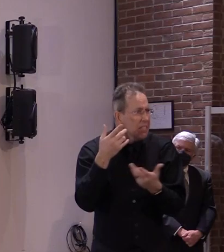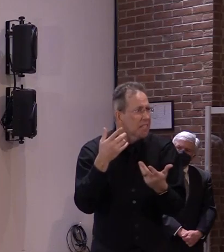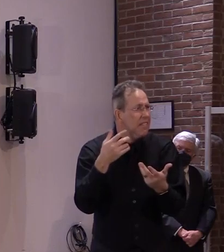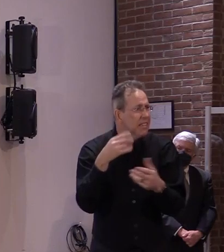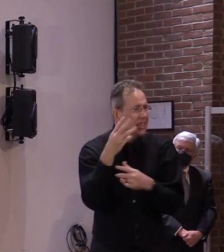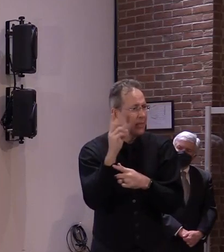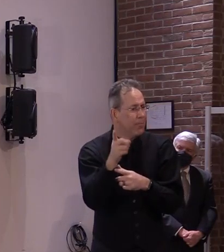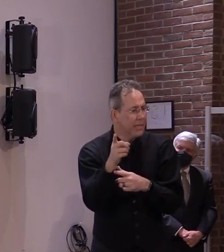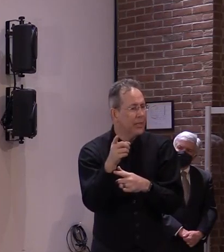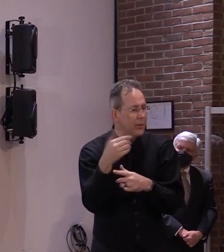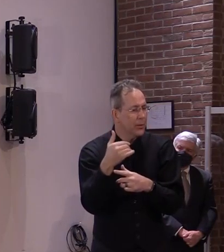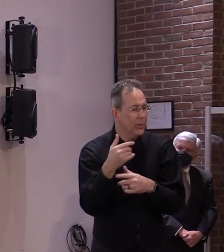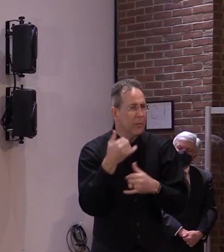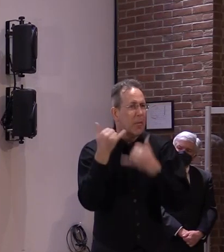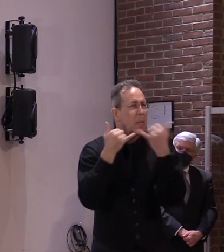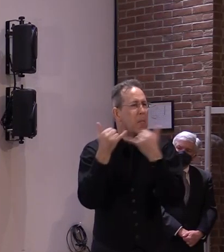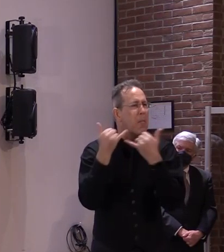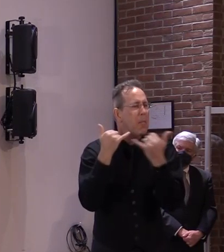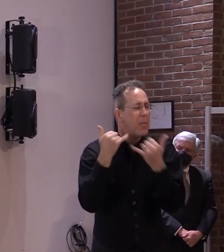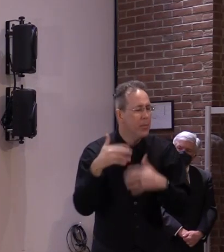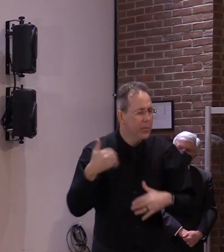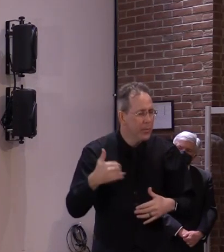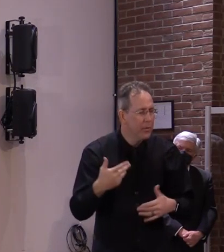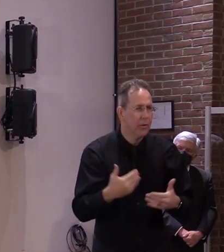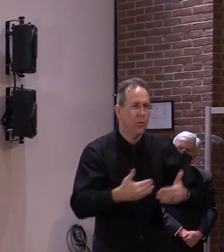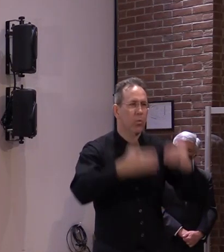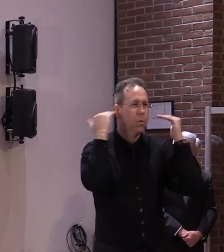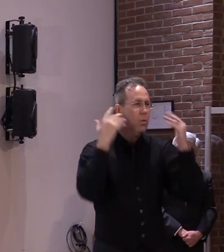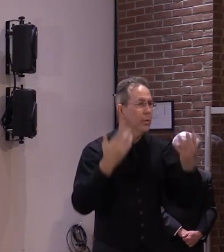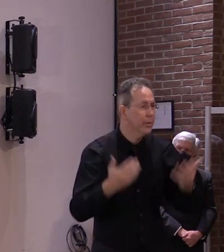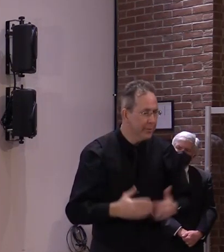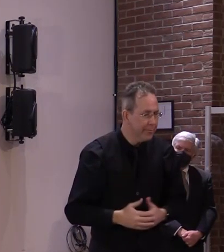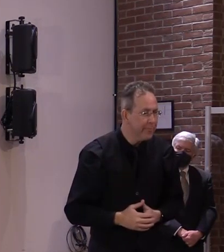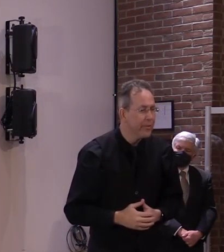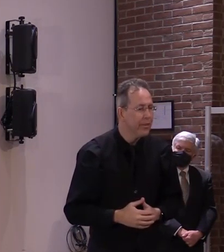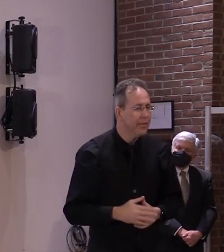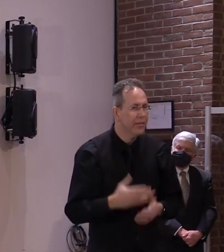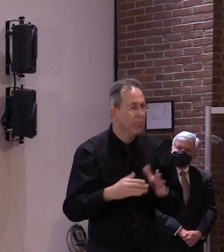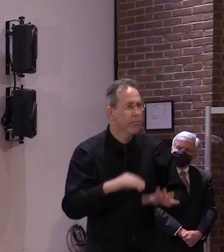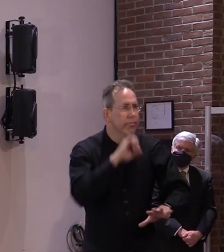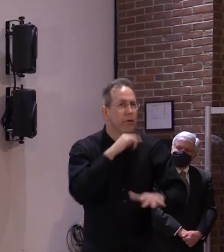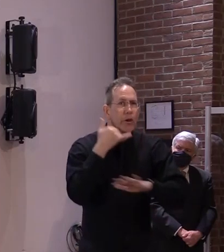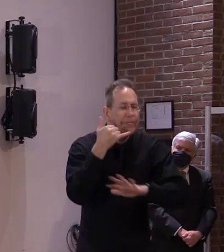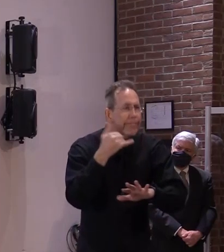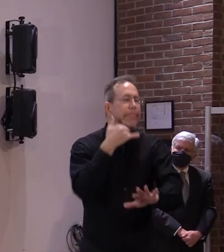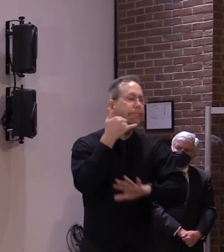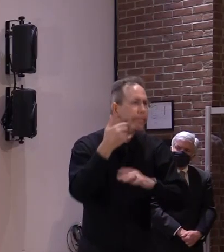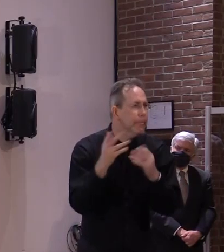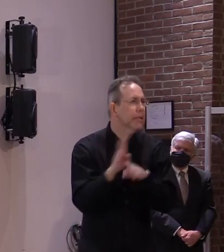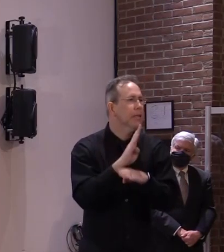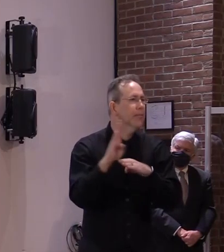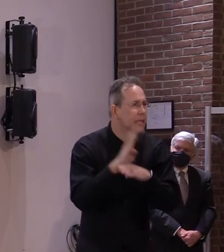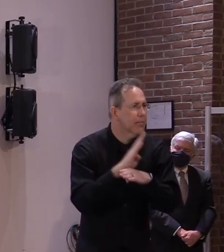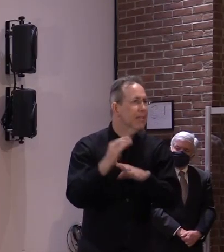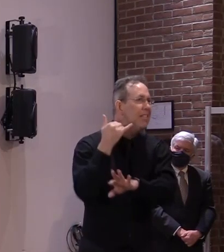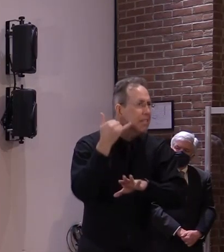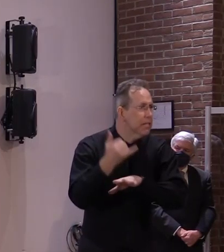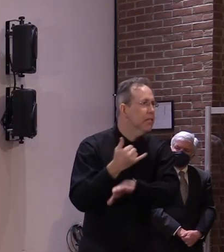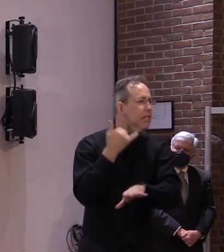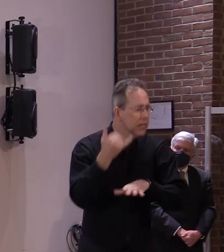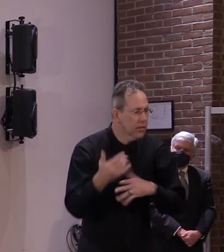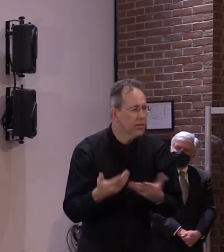experience a long wait time. Some are getting off circuits as the